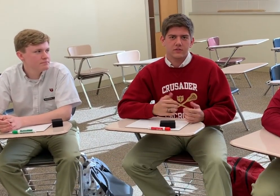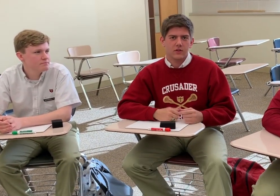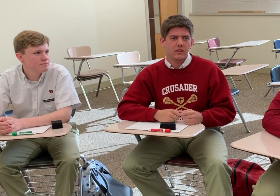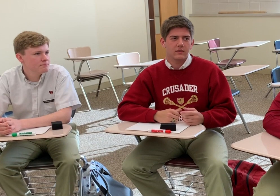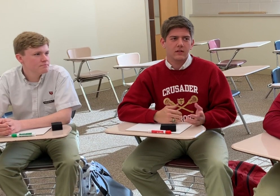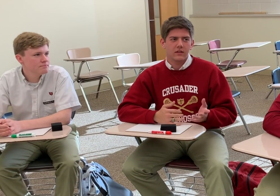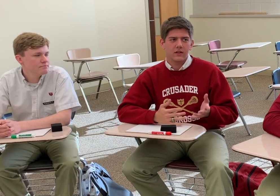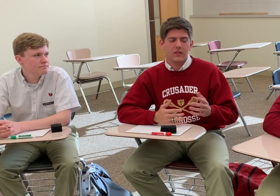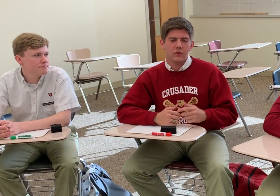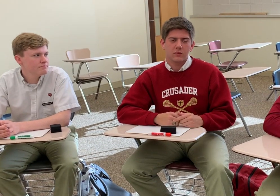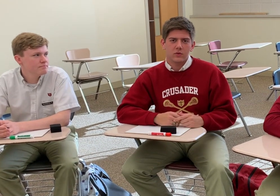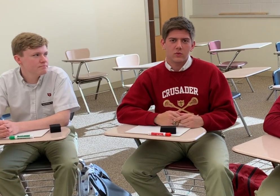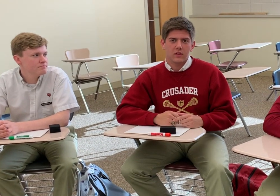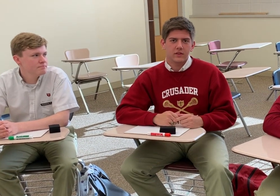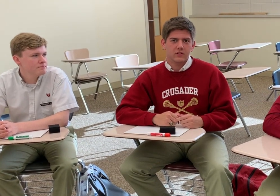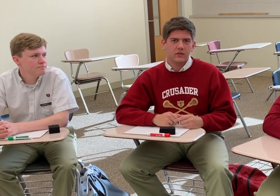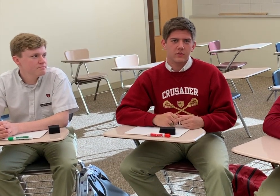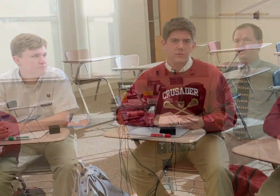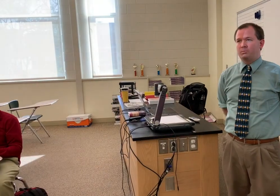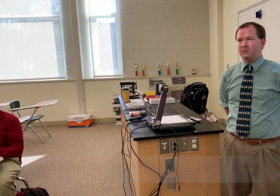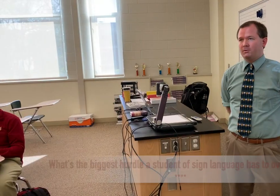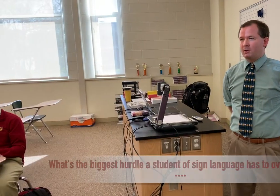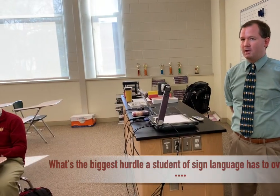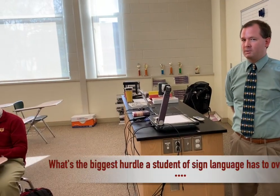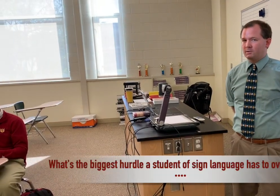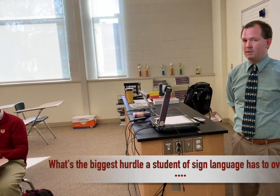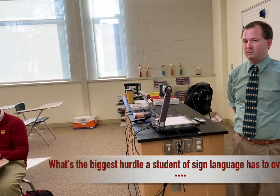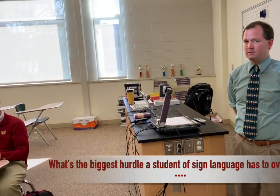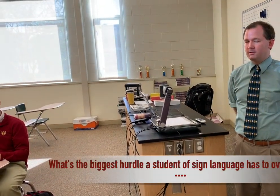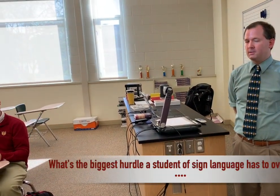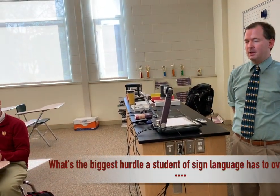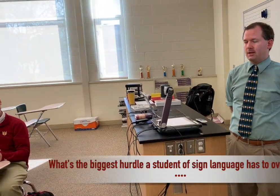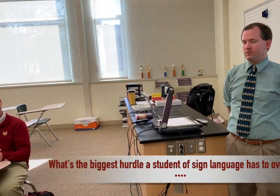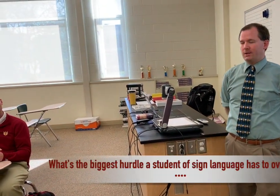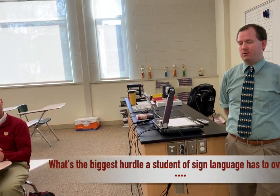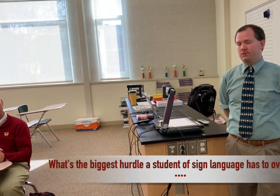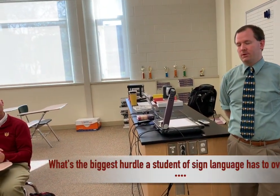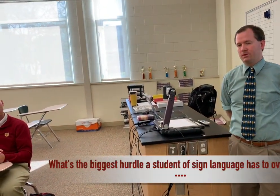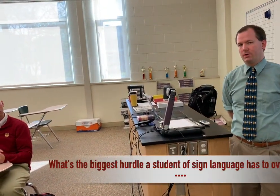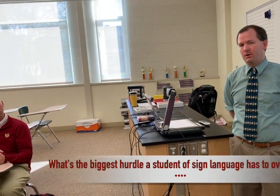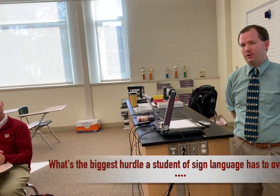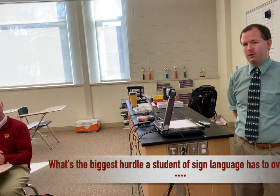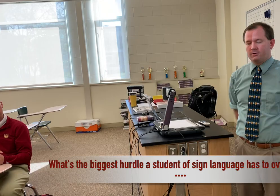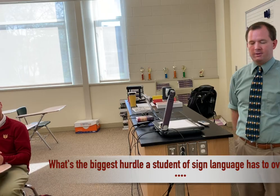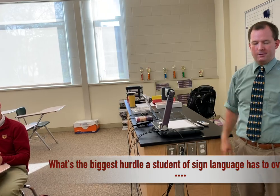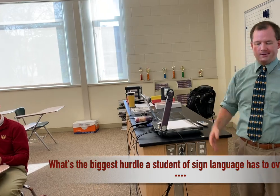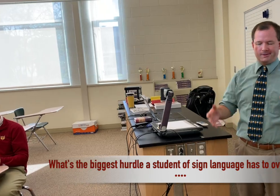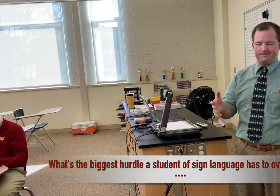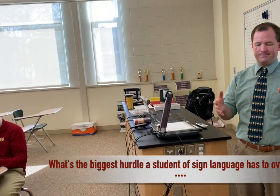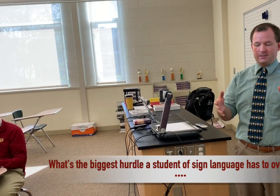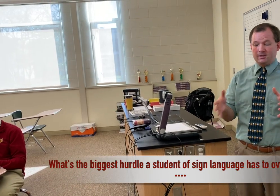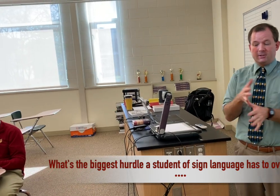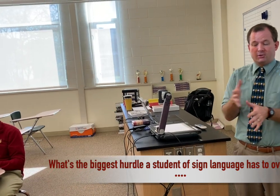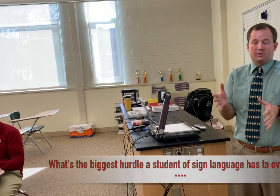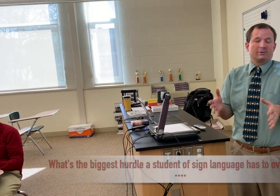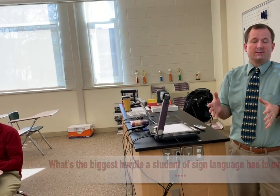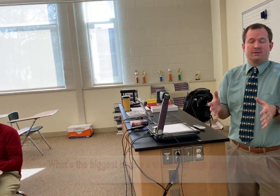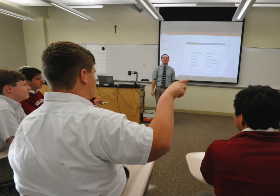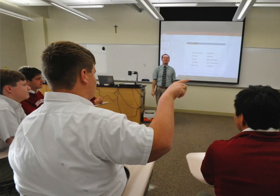decided I thought it would be a cool class to learn. Probably reliance on English. I mean, Zach was touching on it earlier. The sentence structure is different in